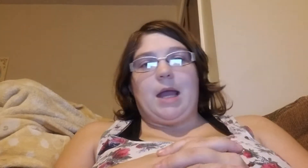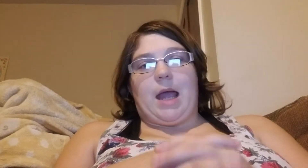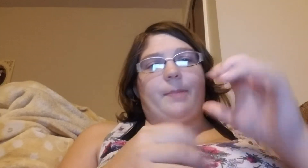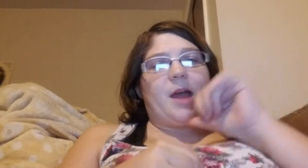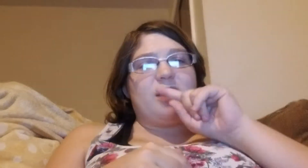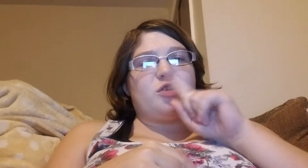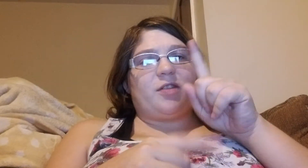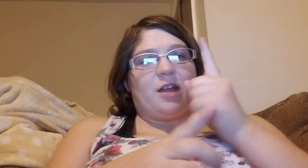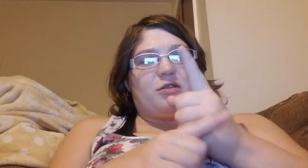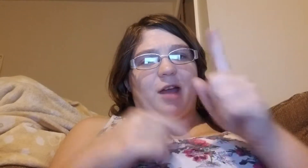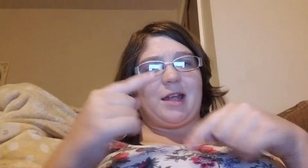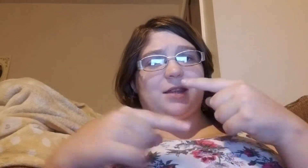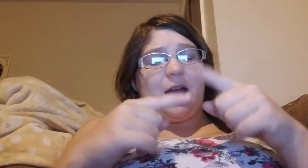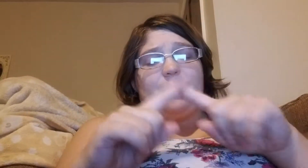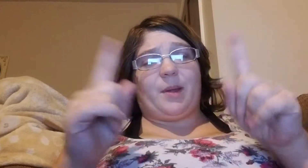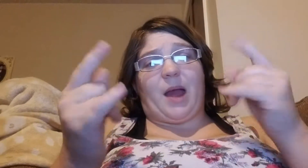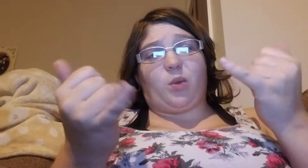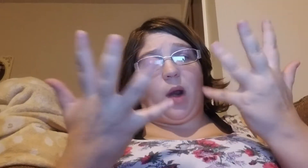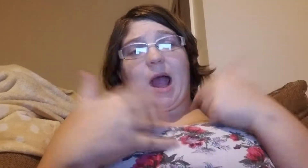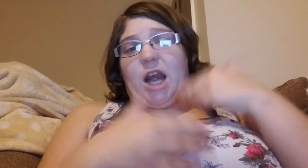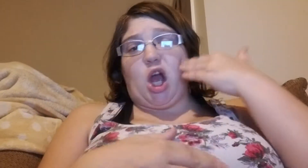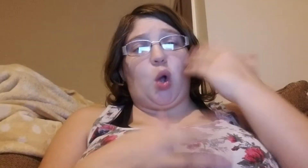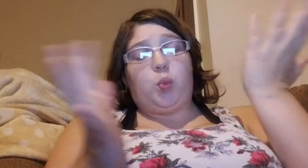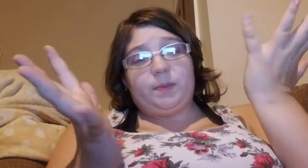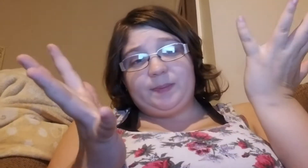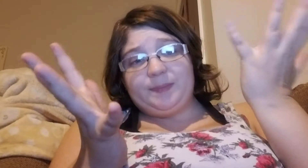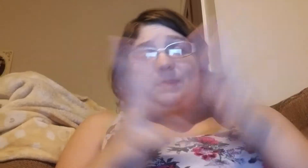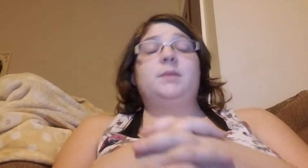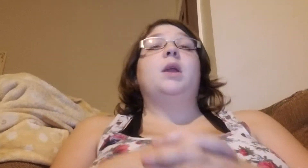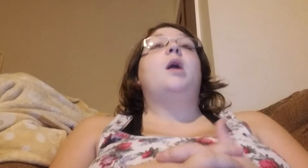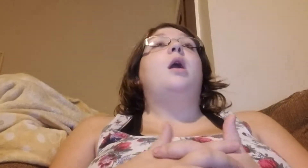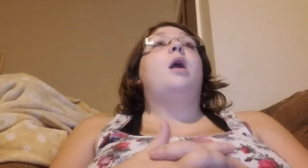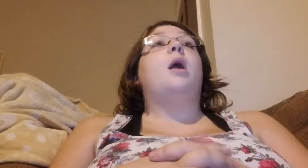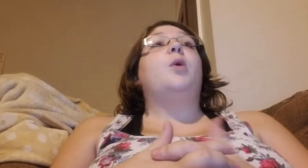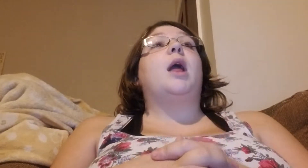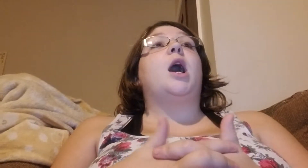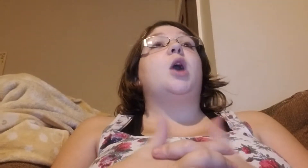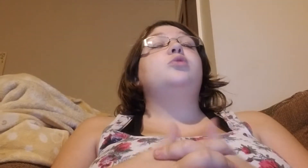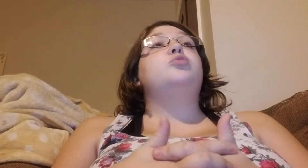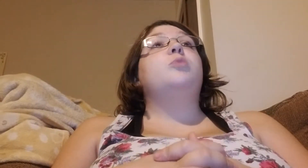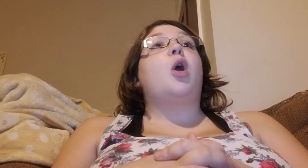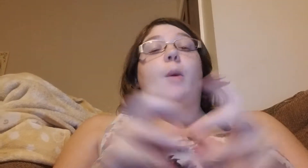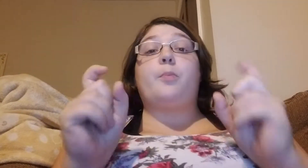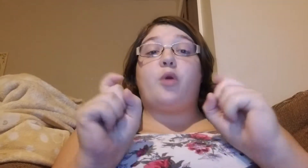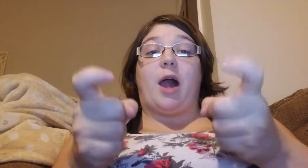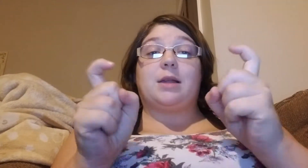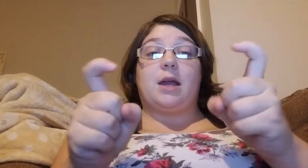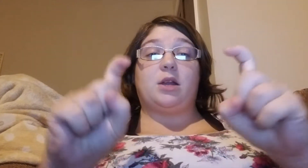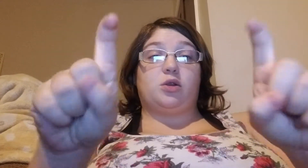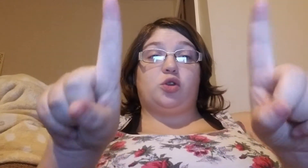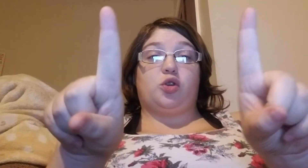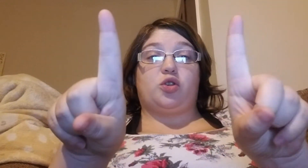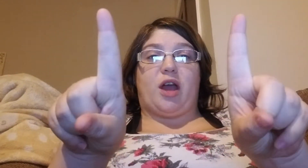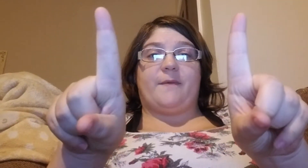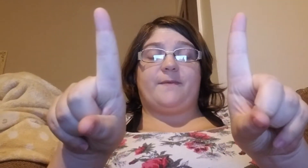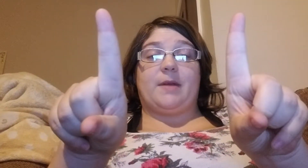I'm not sure that's the right sign, but that's what I know. What else? Present. You do your